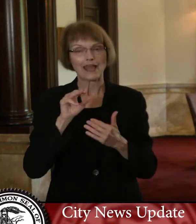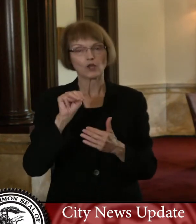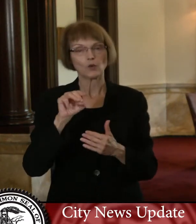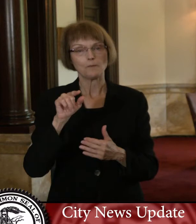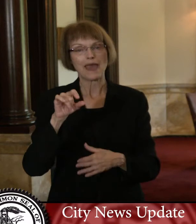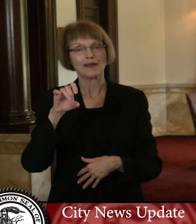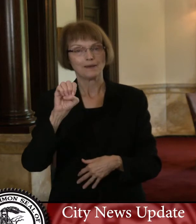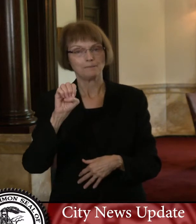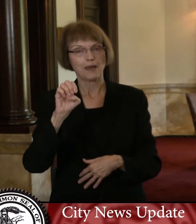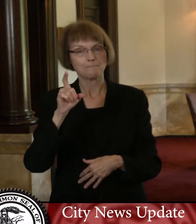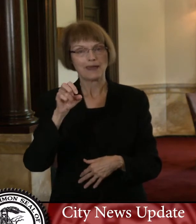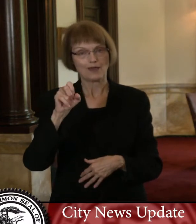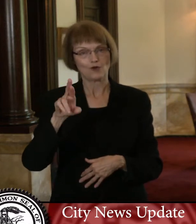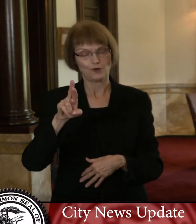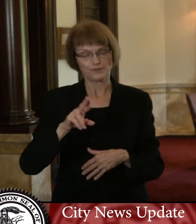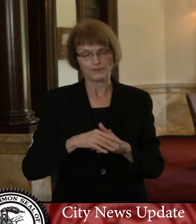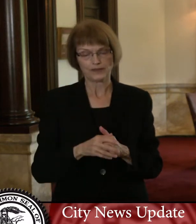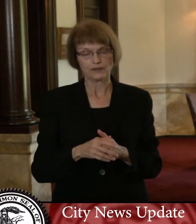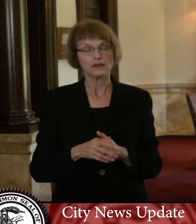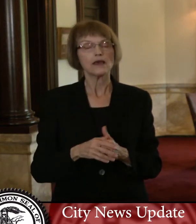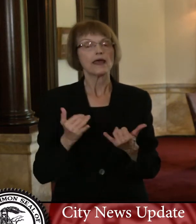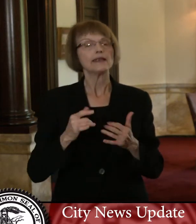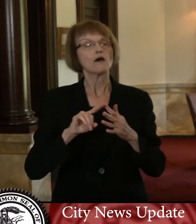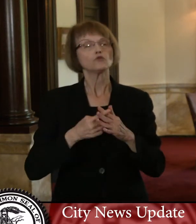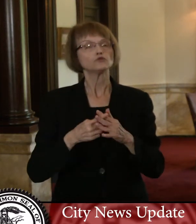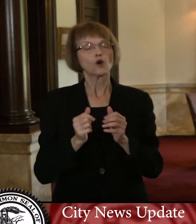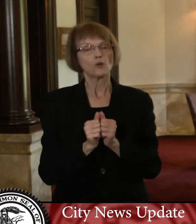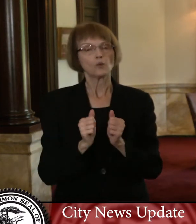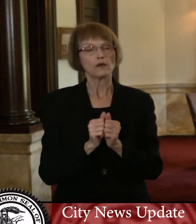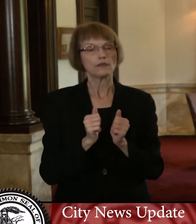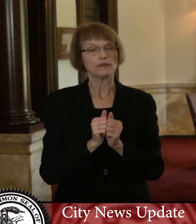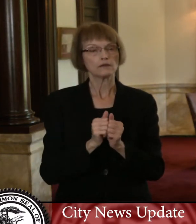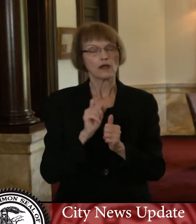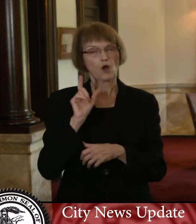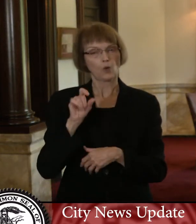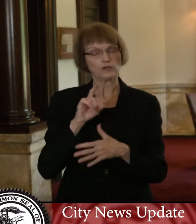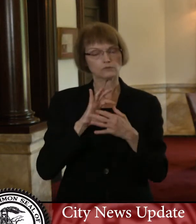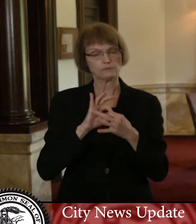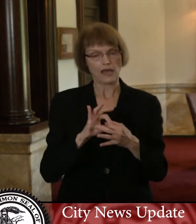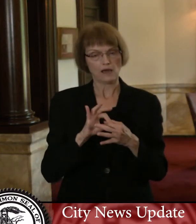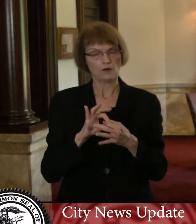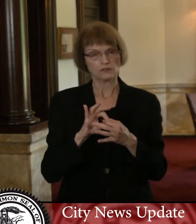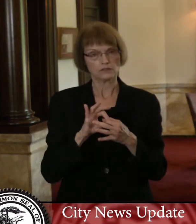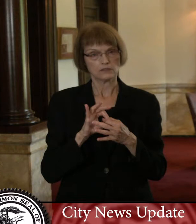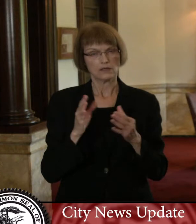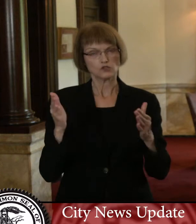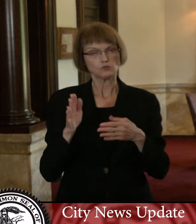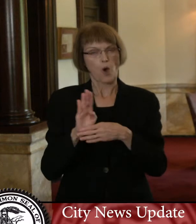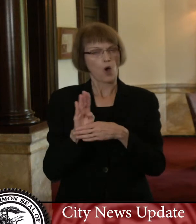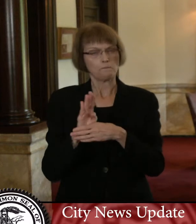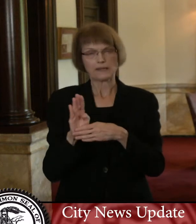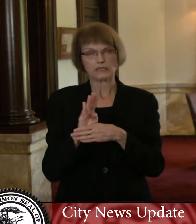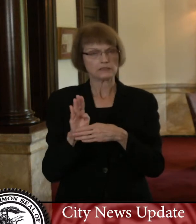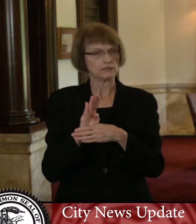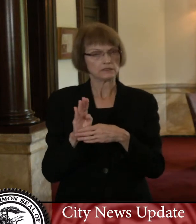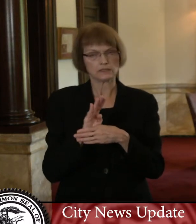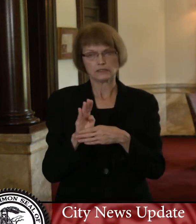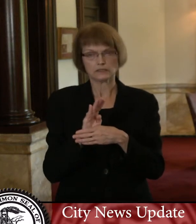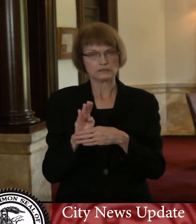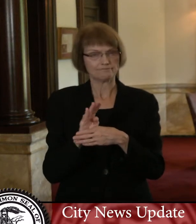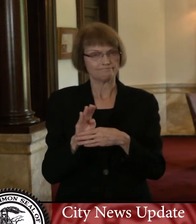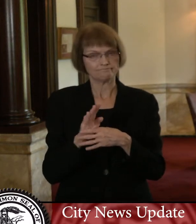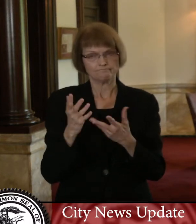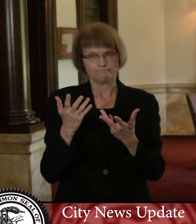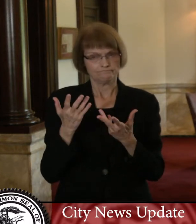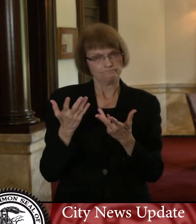Mayor. Let's start with, we have a question about what small businesses can look forward to in terms